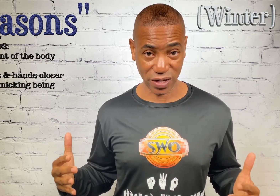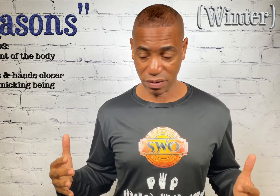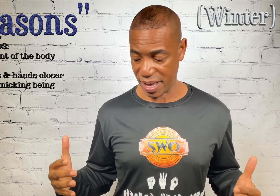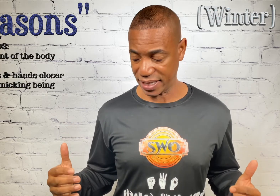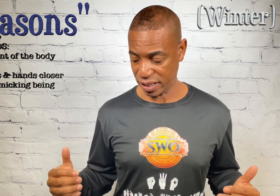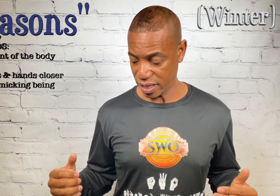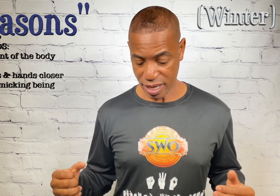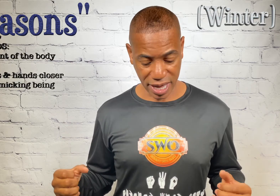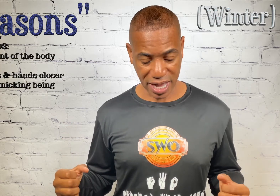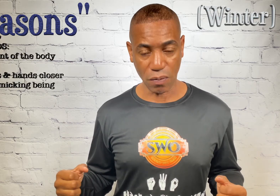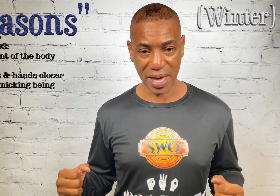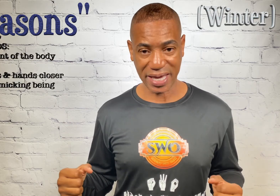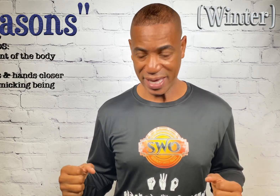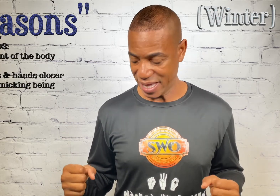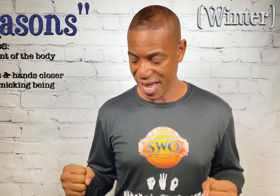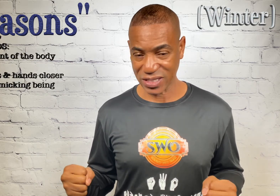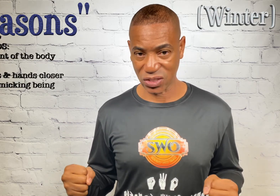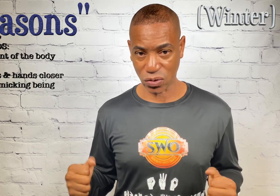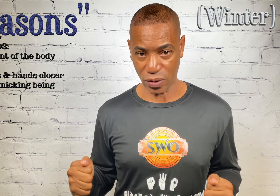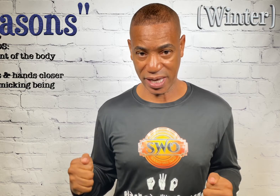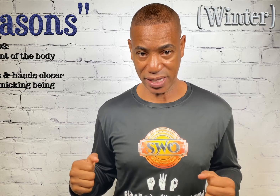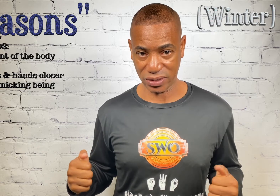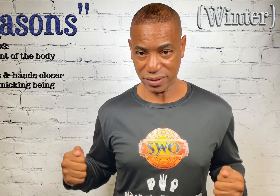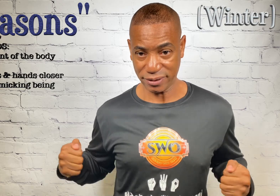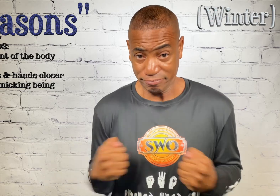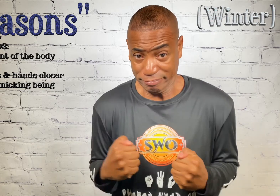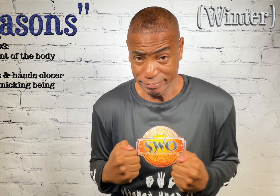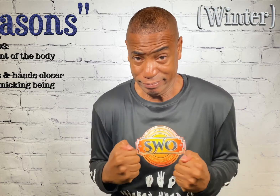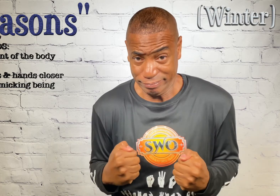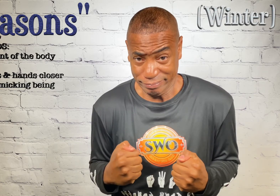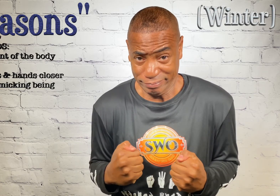the body and I'll make S's or A's.